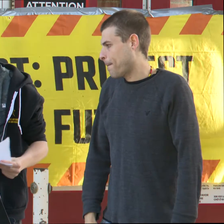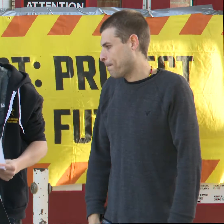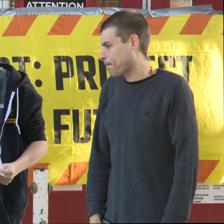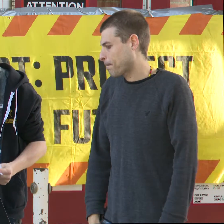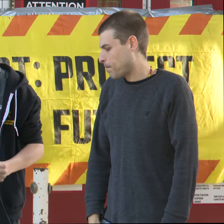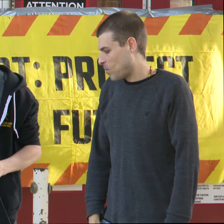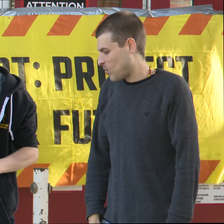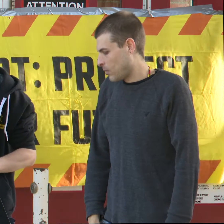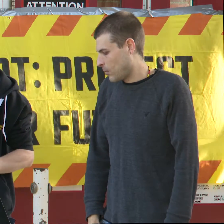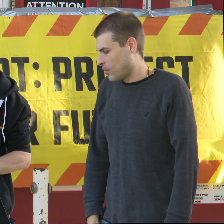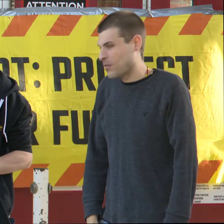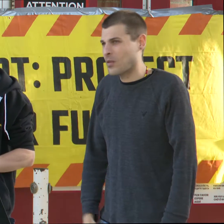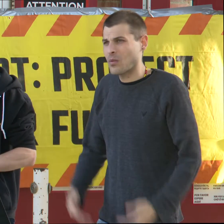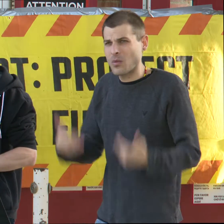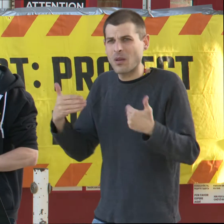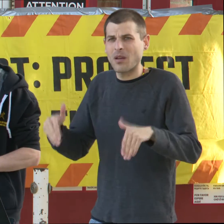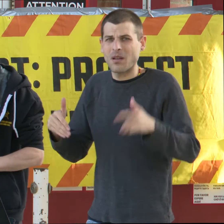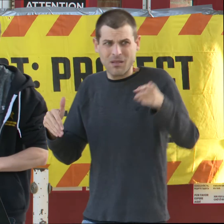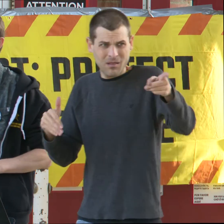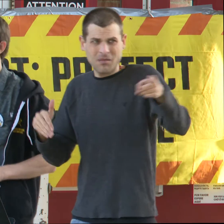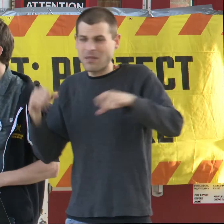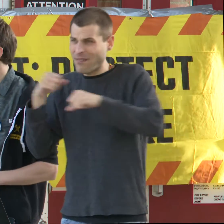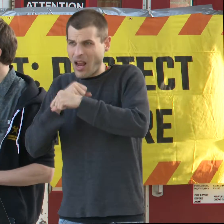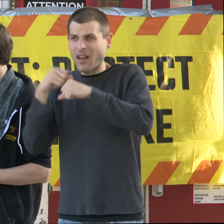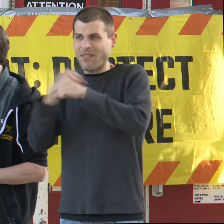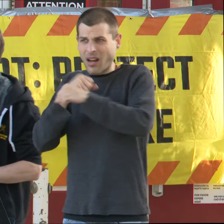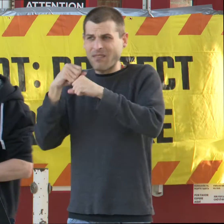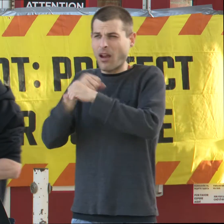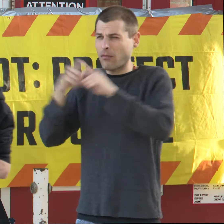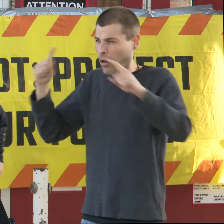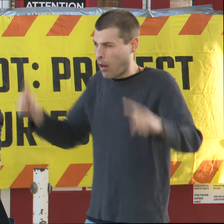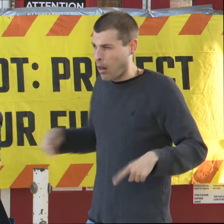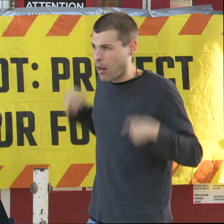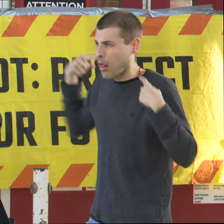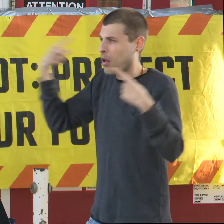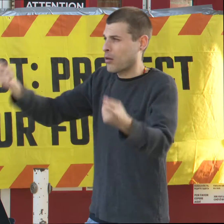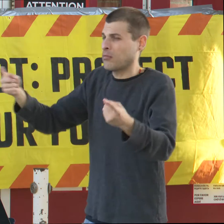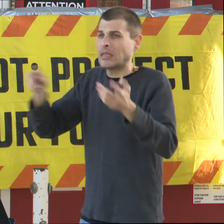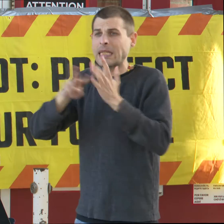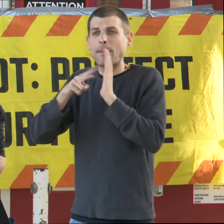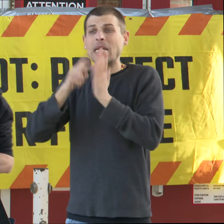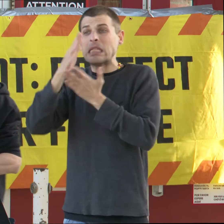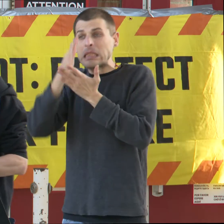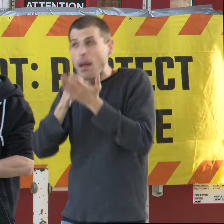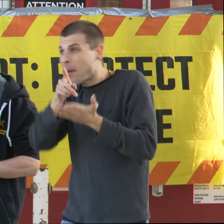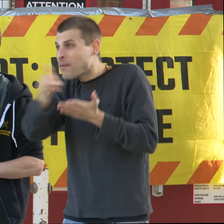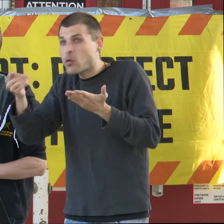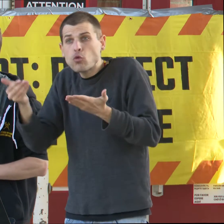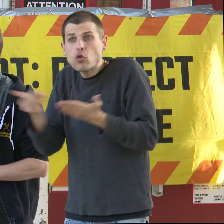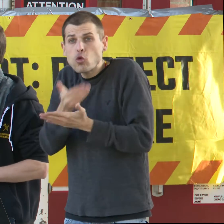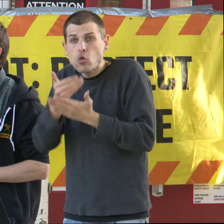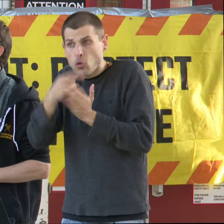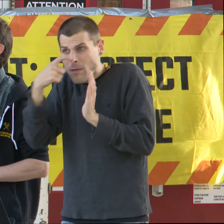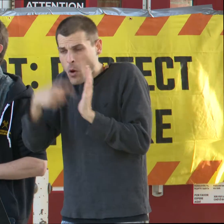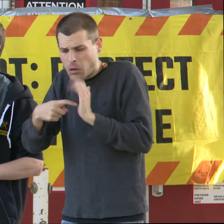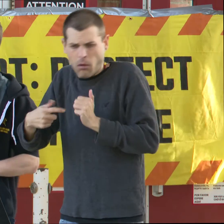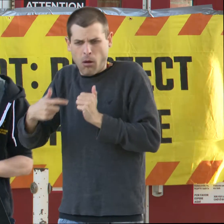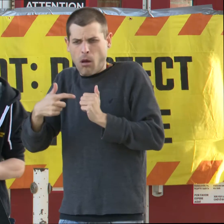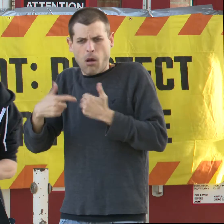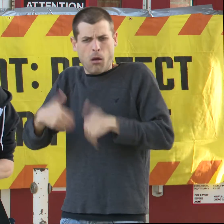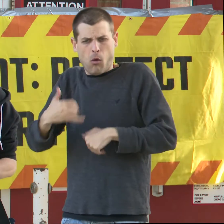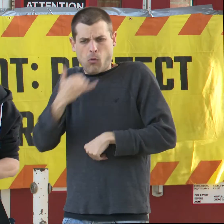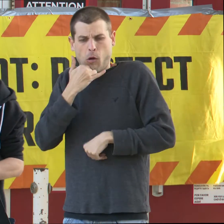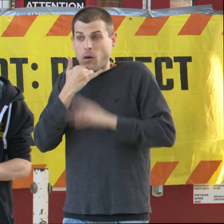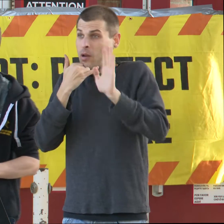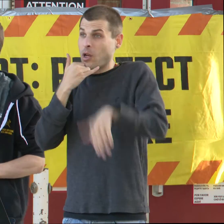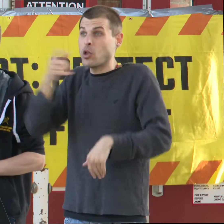It's humbling to hear from folks that have been fighting this project for a decade confirm what folks that have just been paying attention in the last couple weeks and months. It doesn't